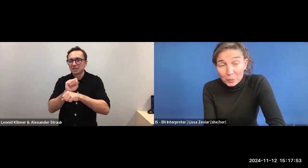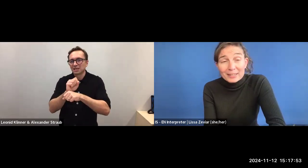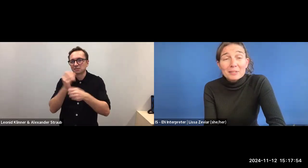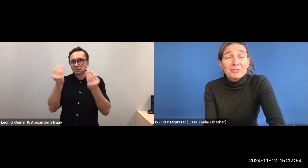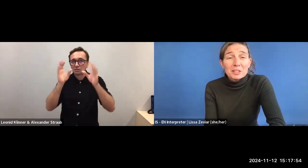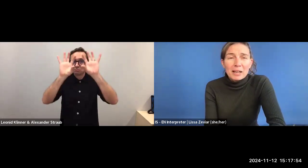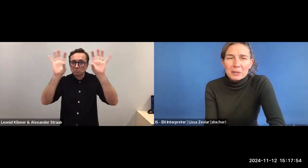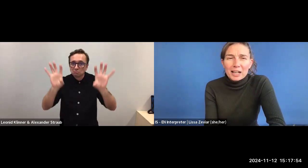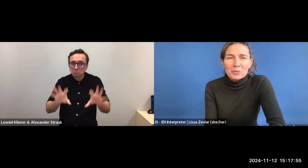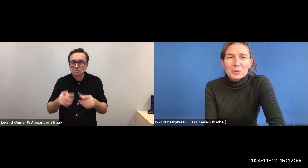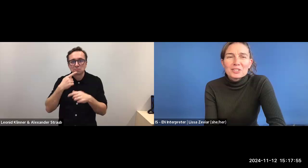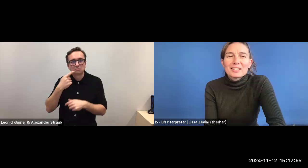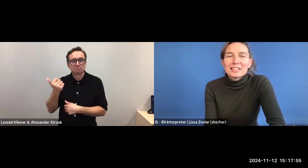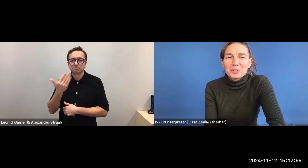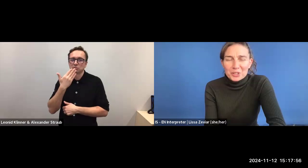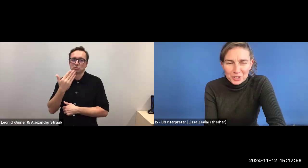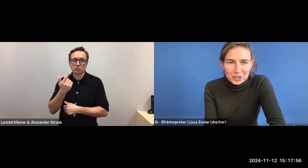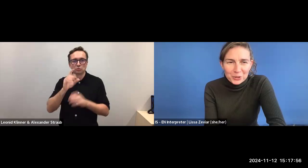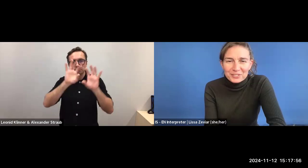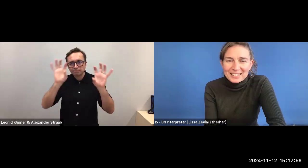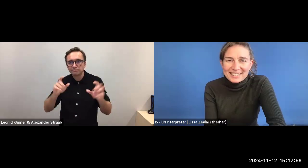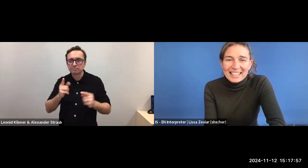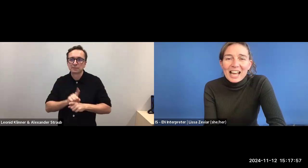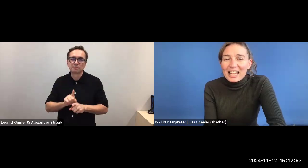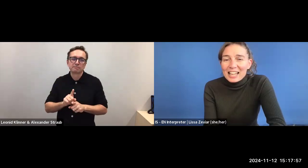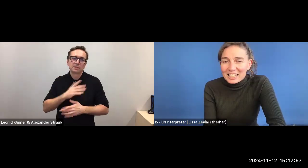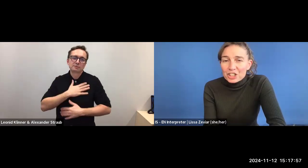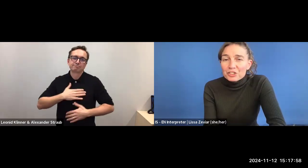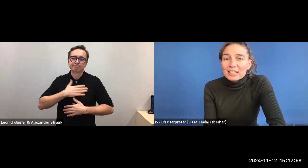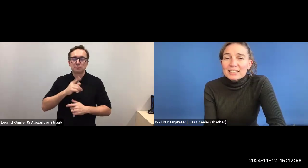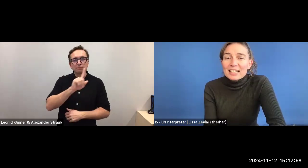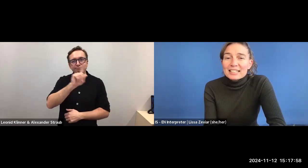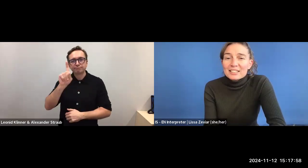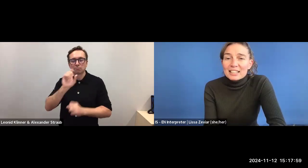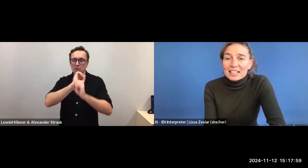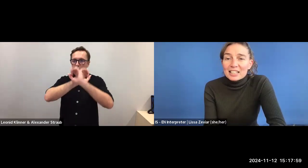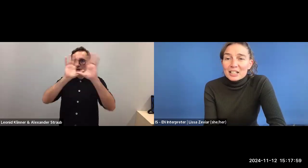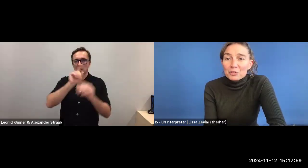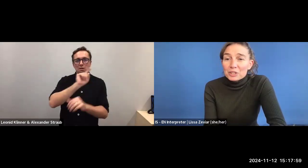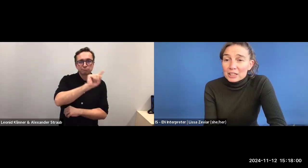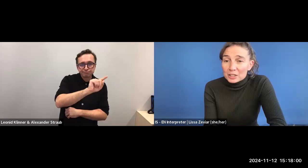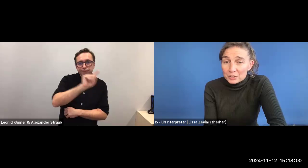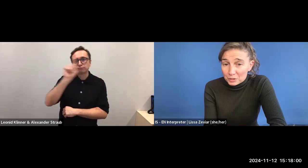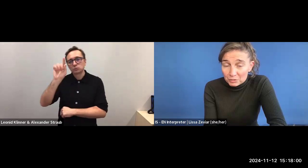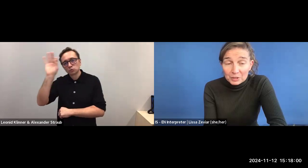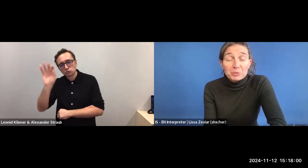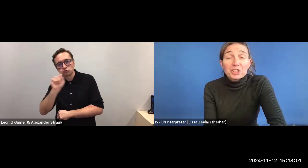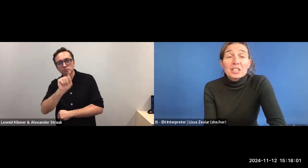We got quite some feedback, but I will give you the short of it. In general, they said that they